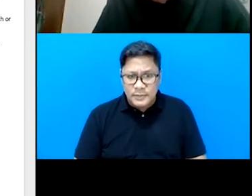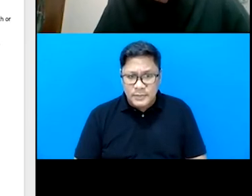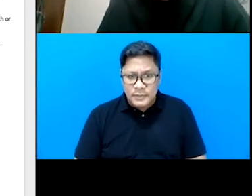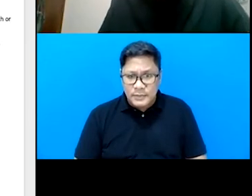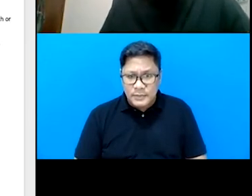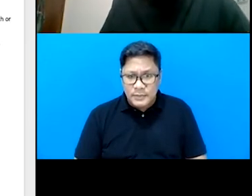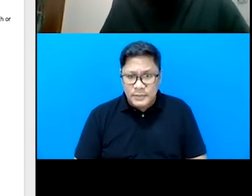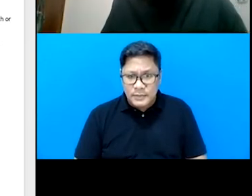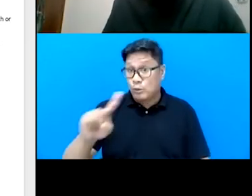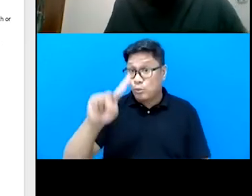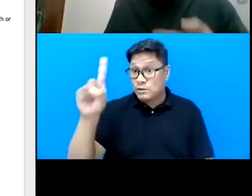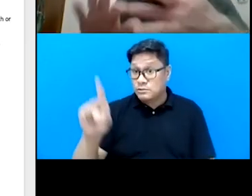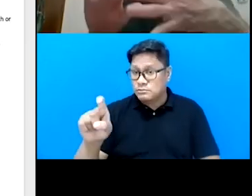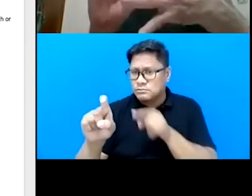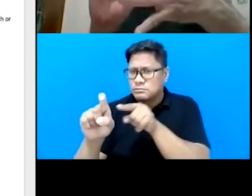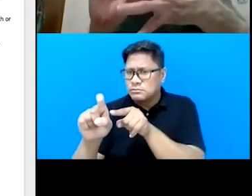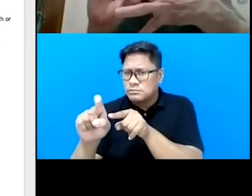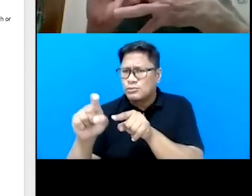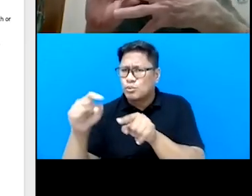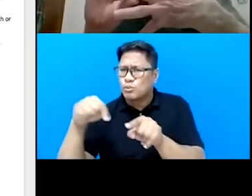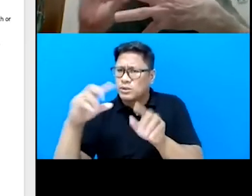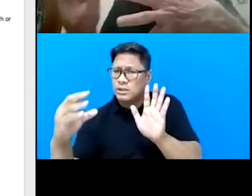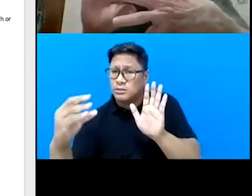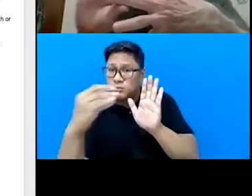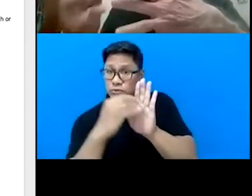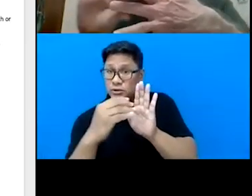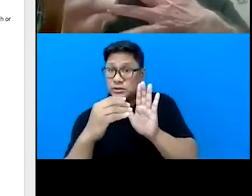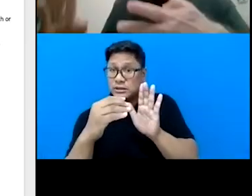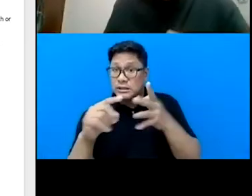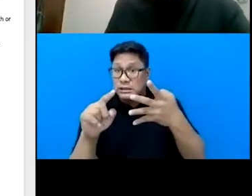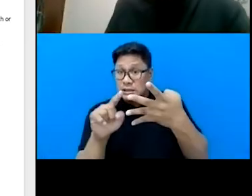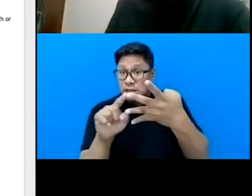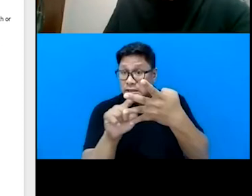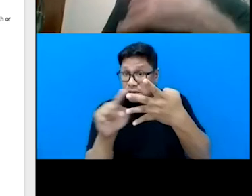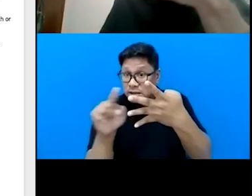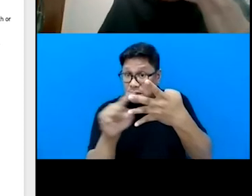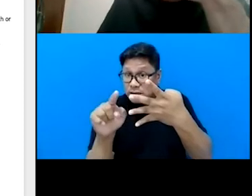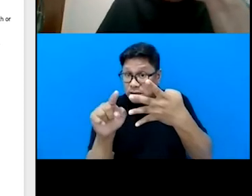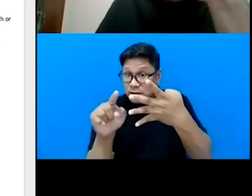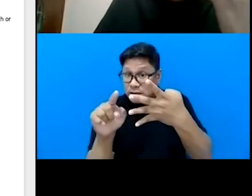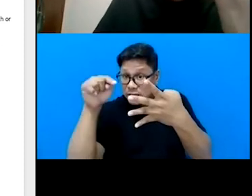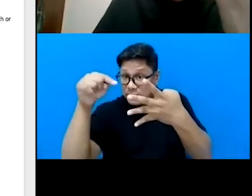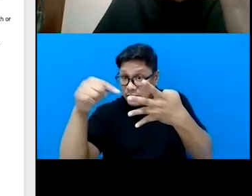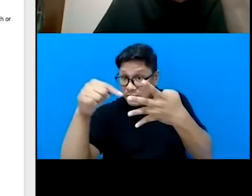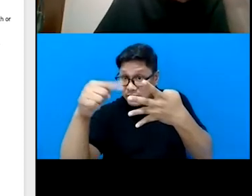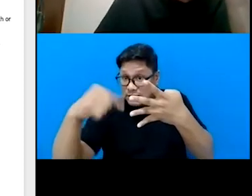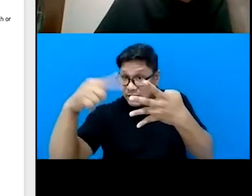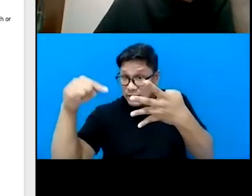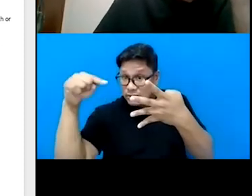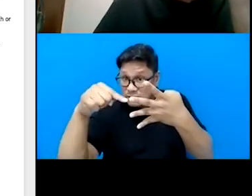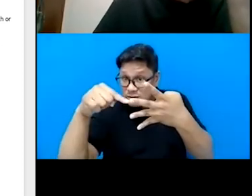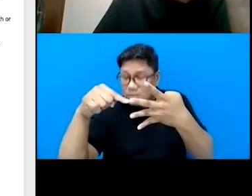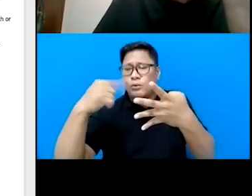And the question is, should we put this sign in example 9?